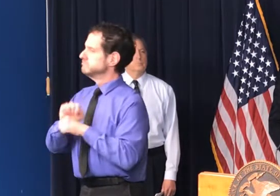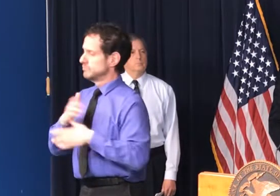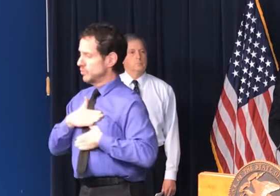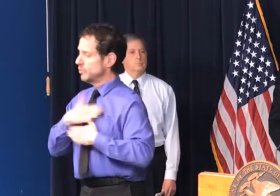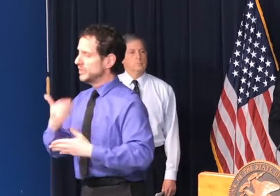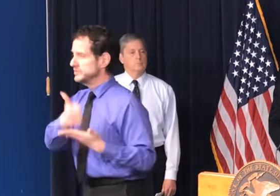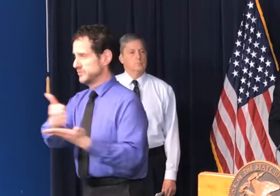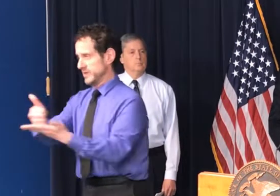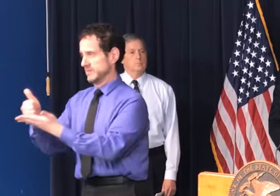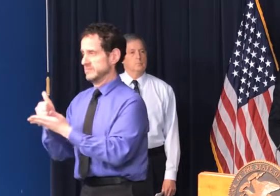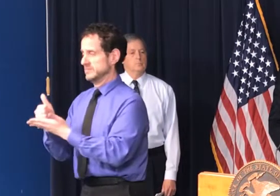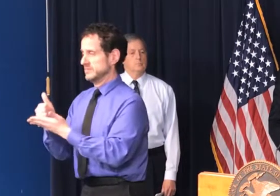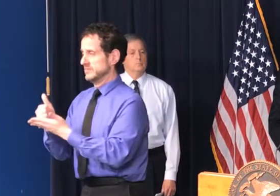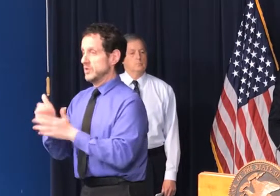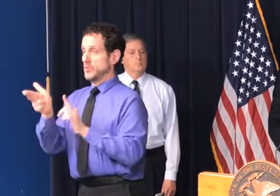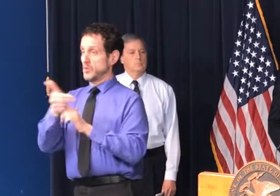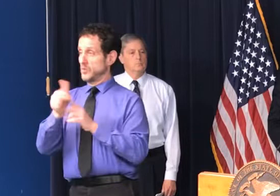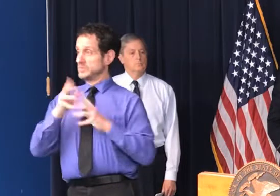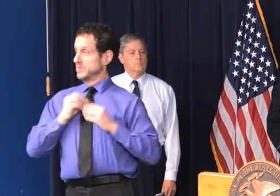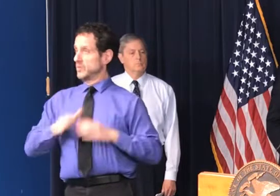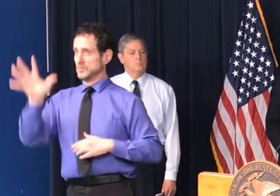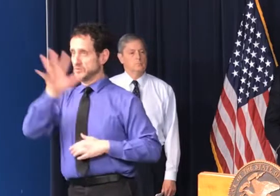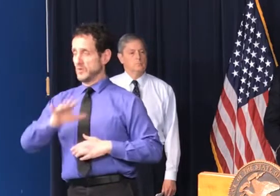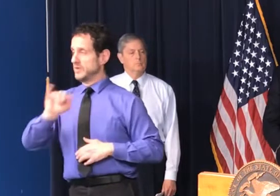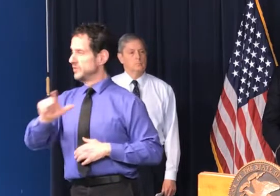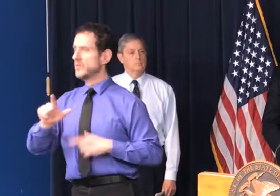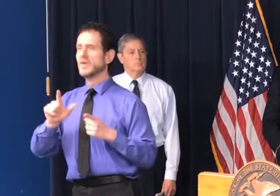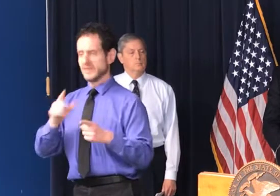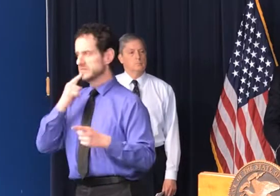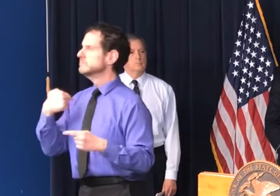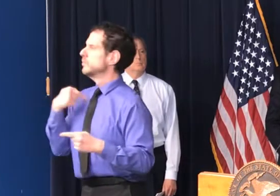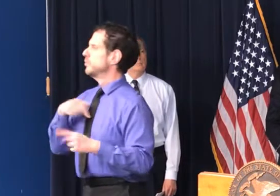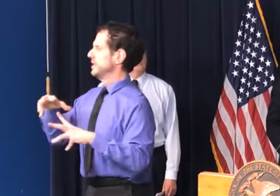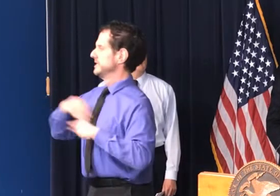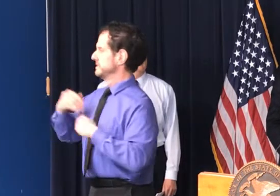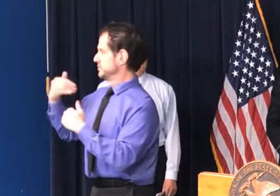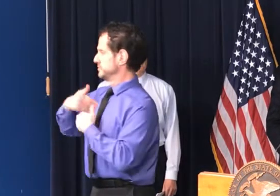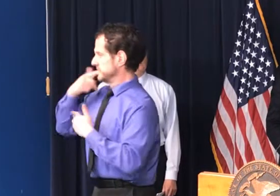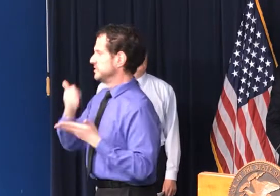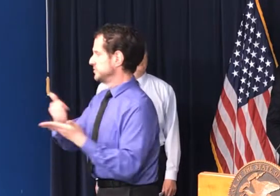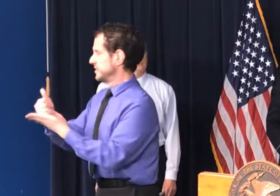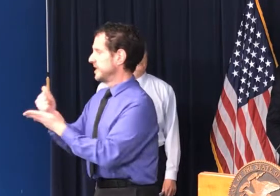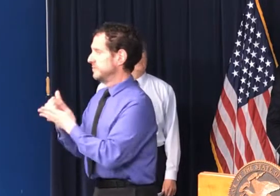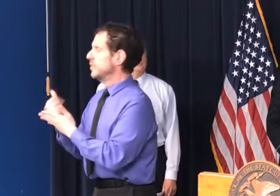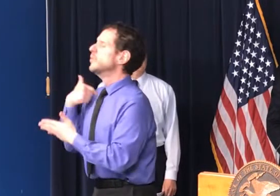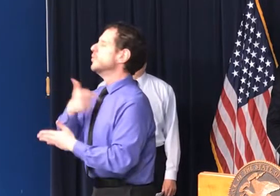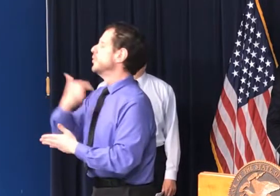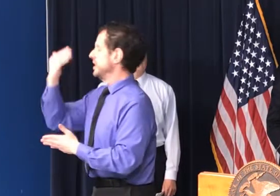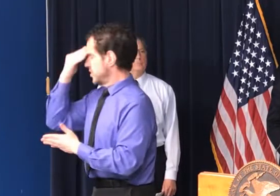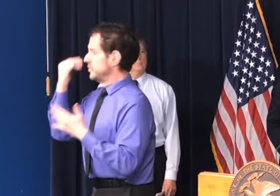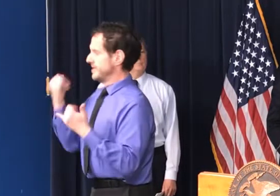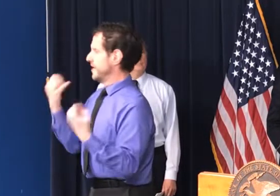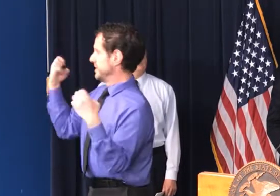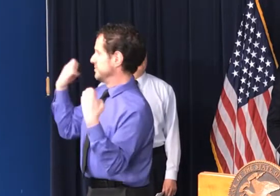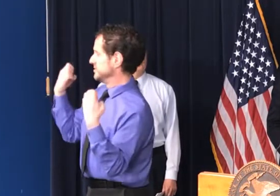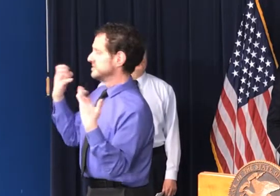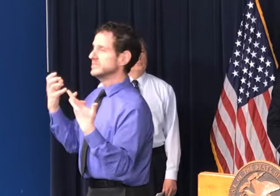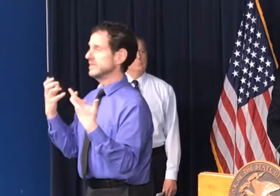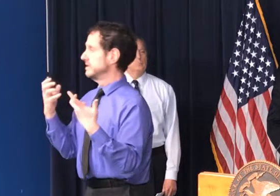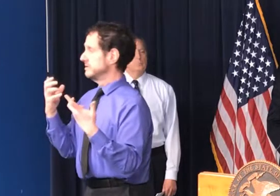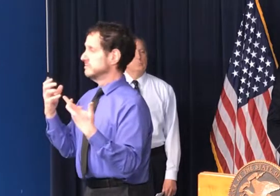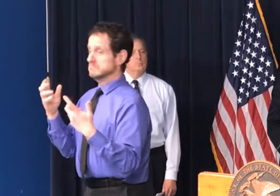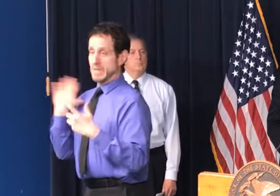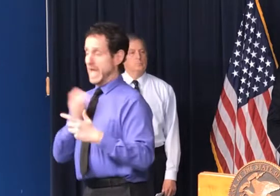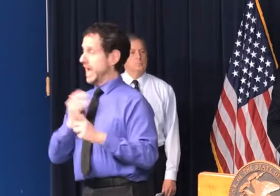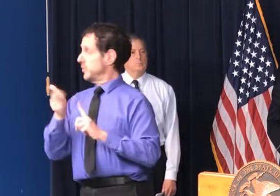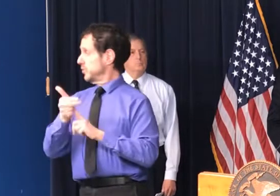Our hoteliers throughout the state of Illinois have stepped up and answered the call of duty in a time of crisis to open their doors to some